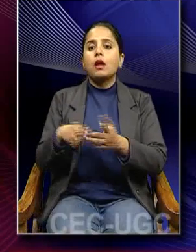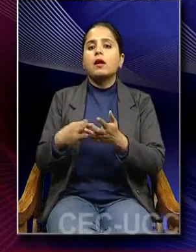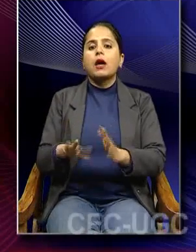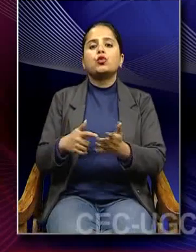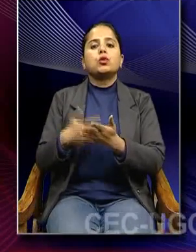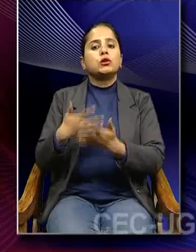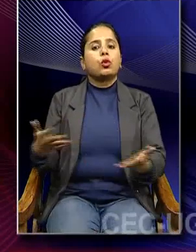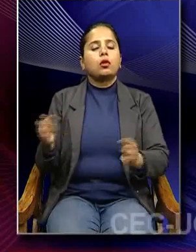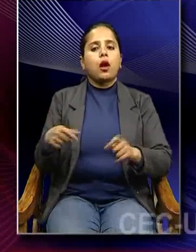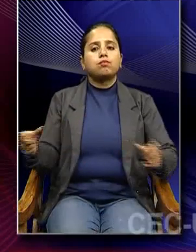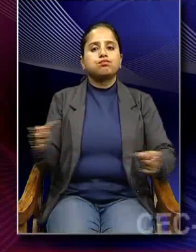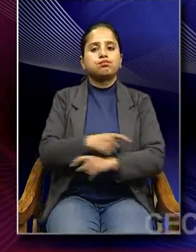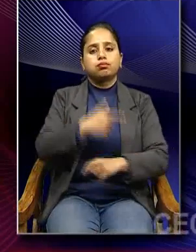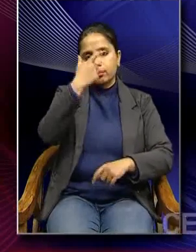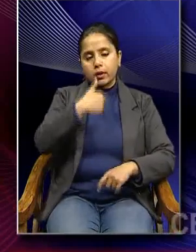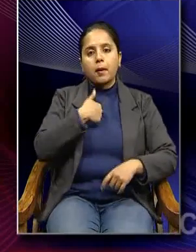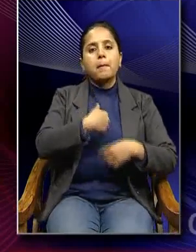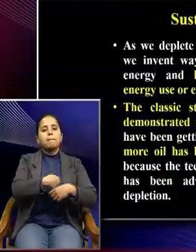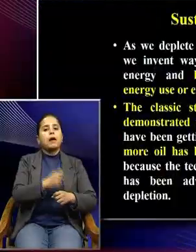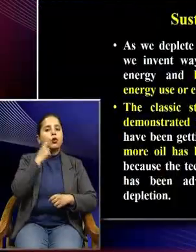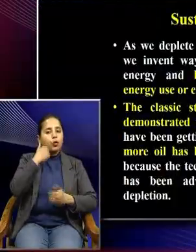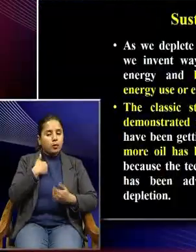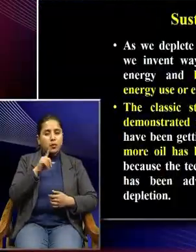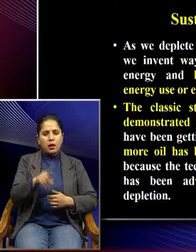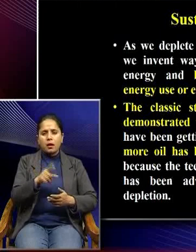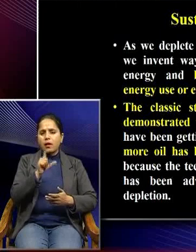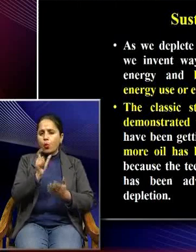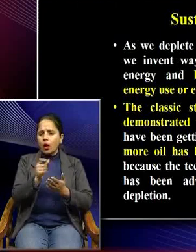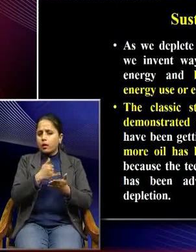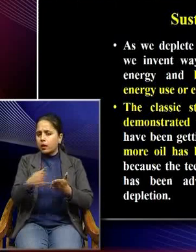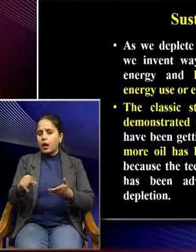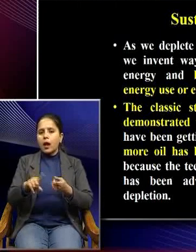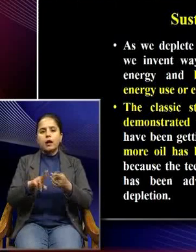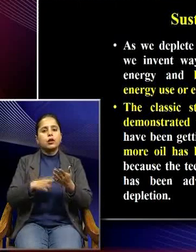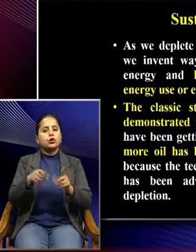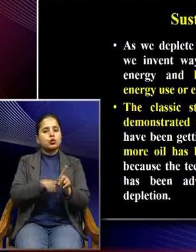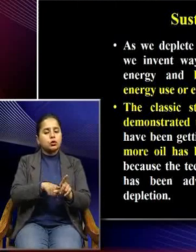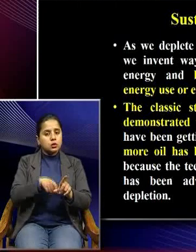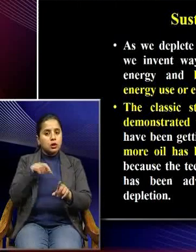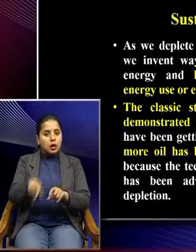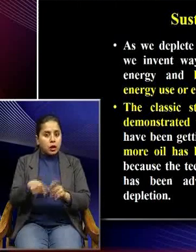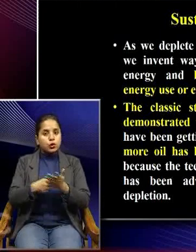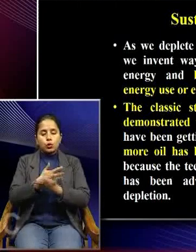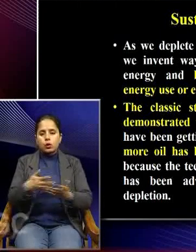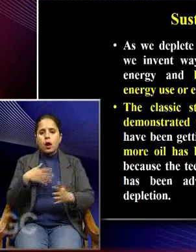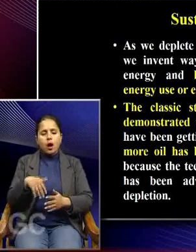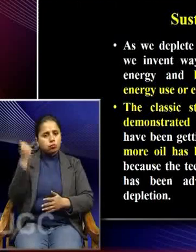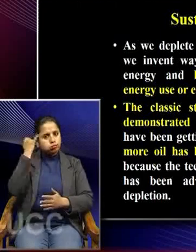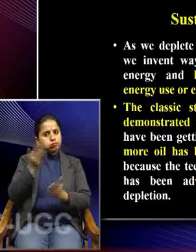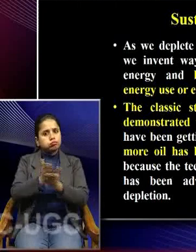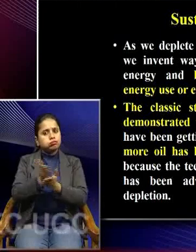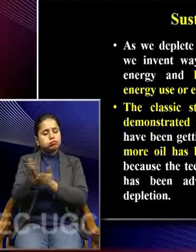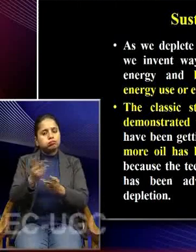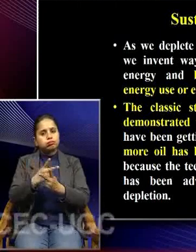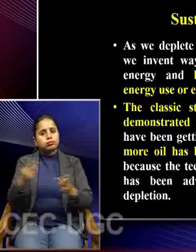resources. As we deplete the world's energy resources, we invent ways of getting along